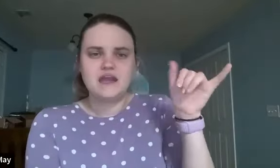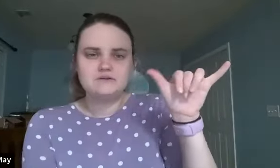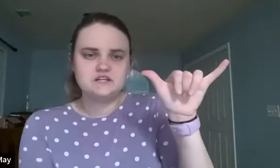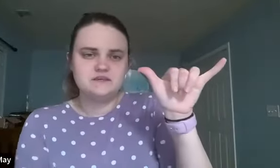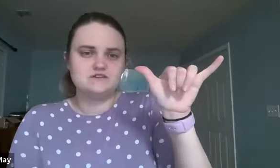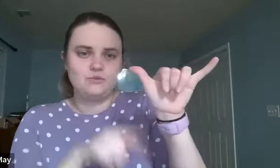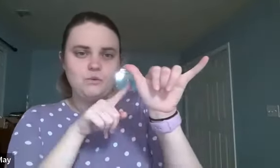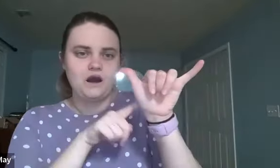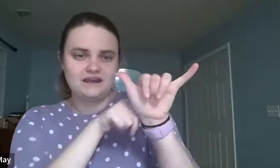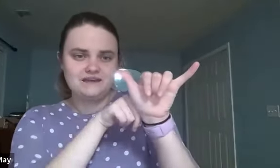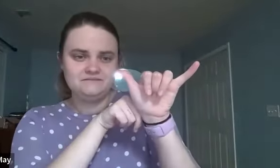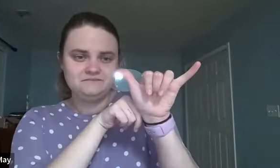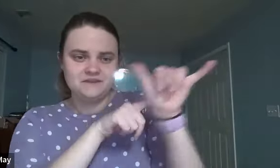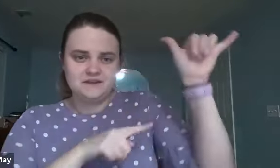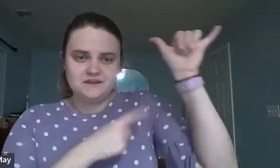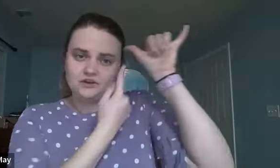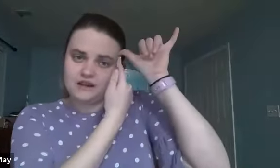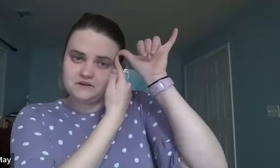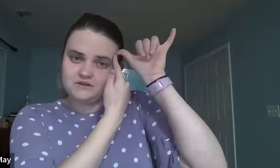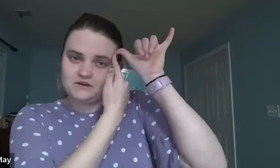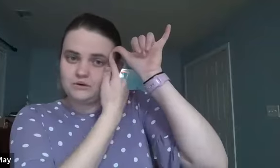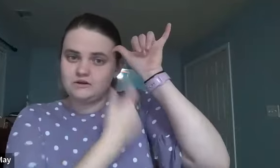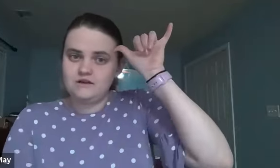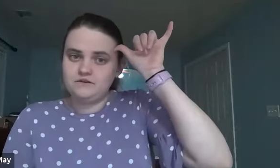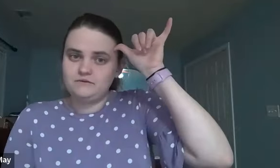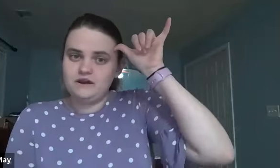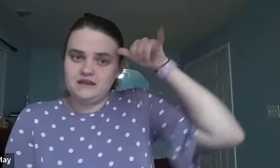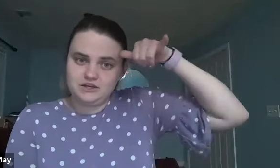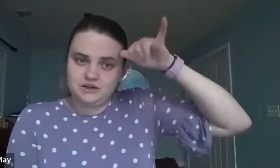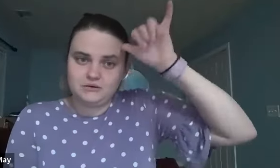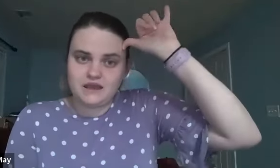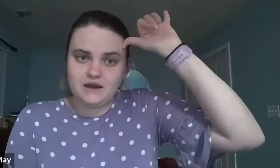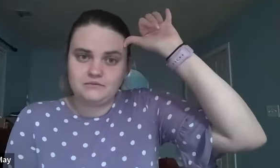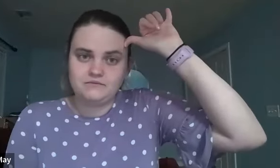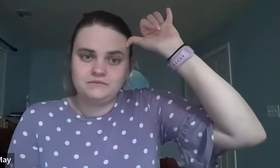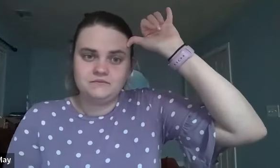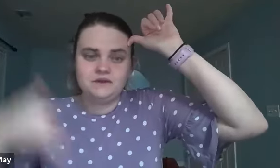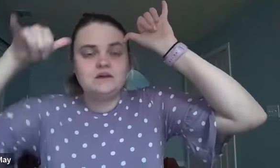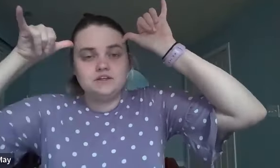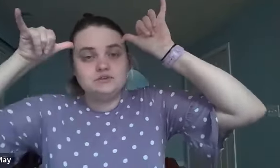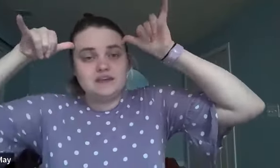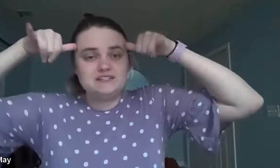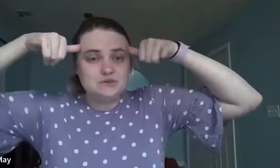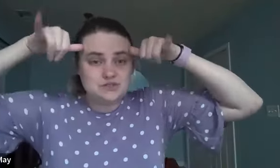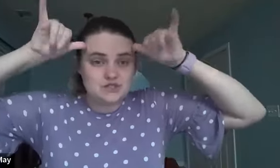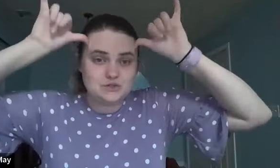cow is going to be this Y. You're going to have it on the corner of your forehead, and you go cow. You can do